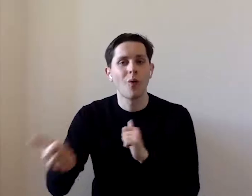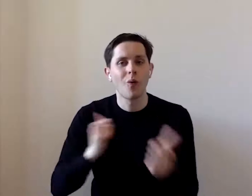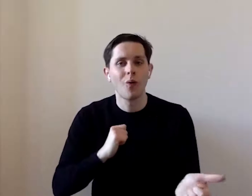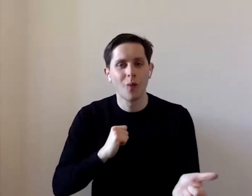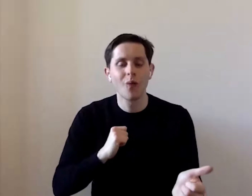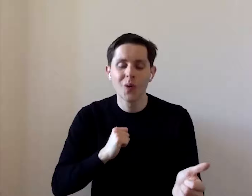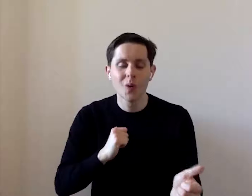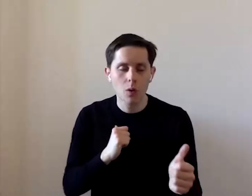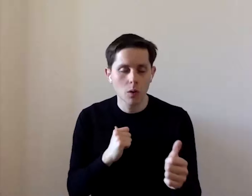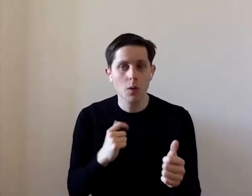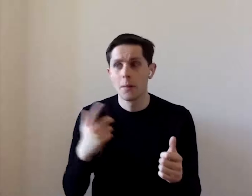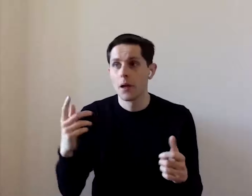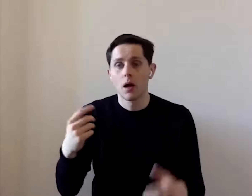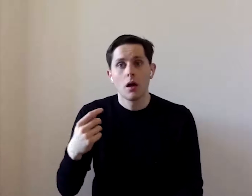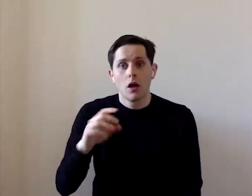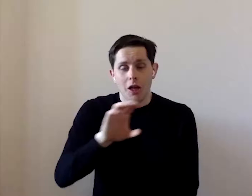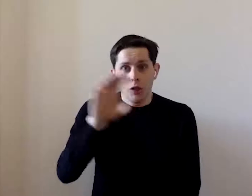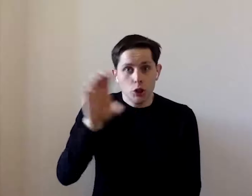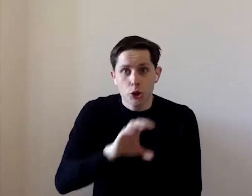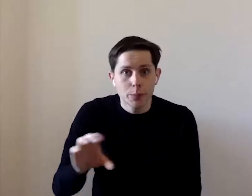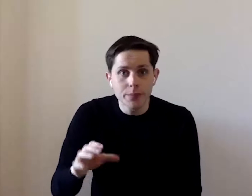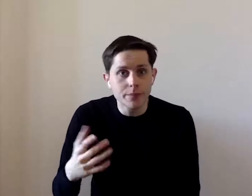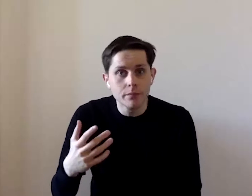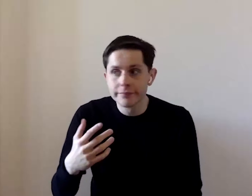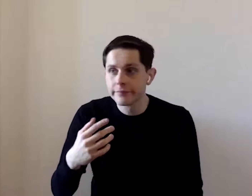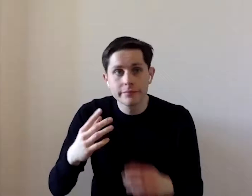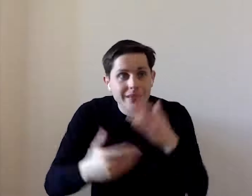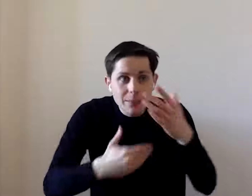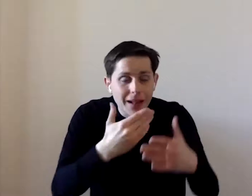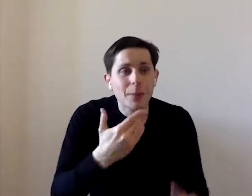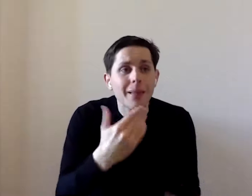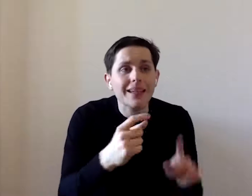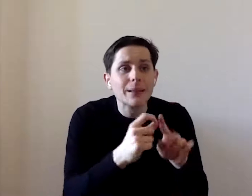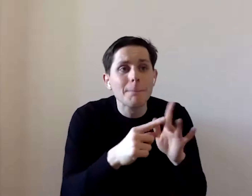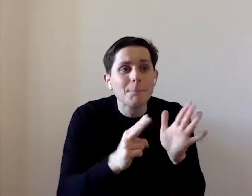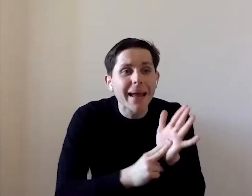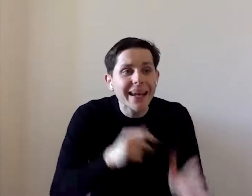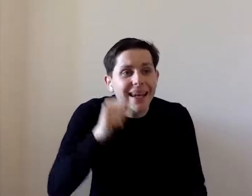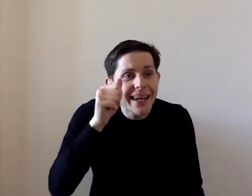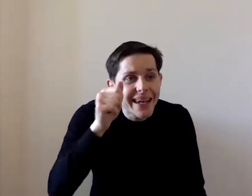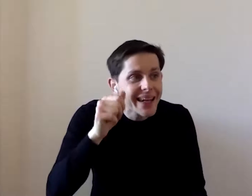lectures. And this means that turn-taking can take place. But unfortunately, there was a lack